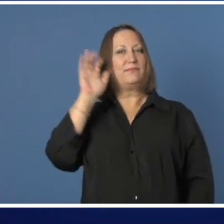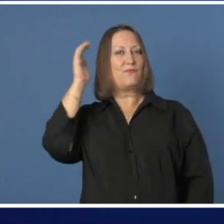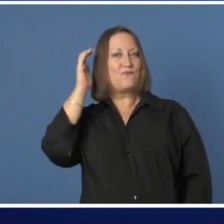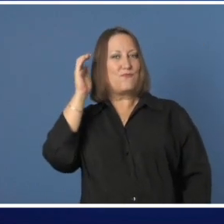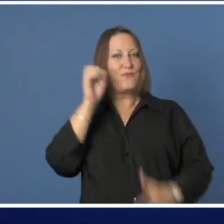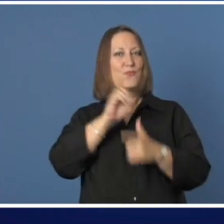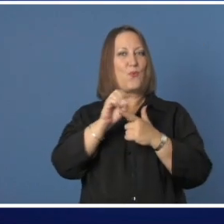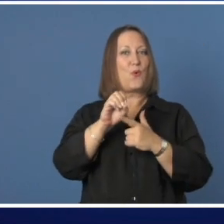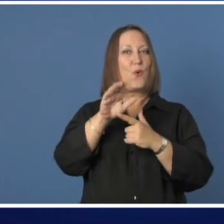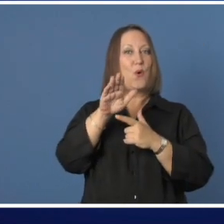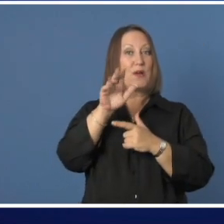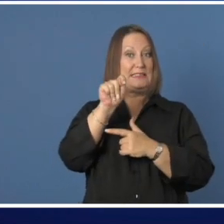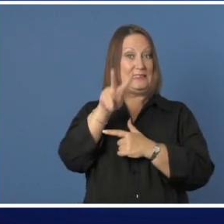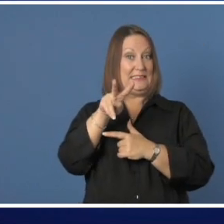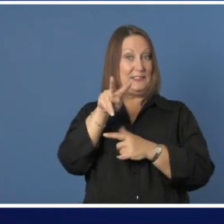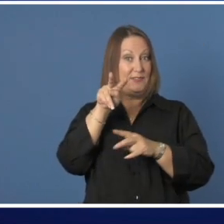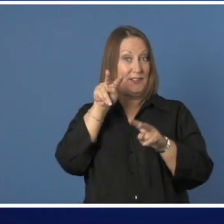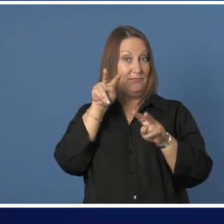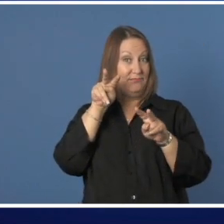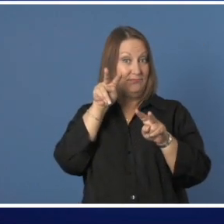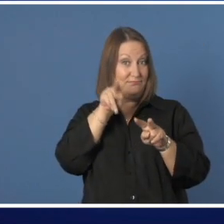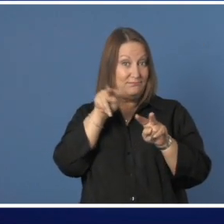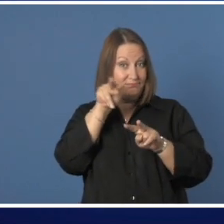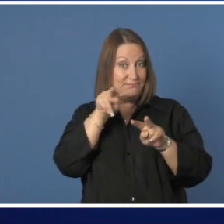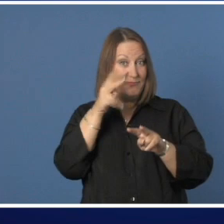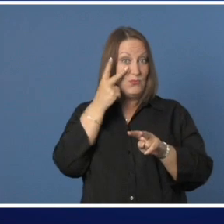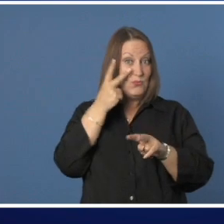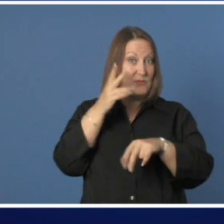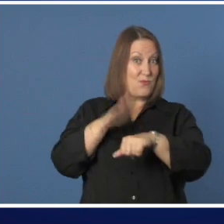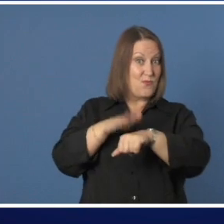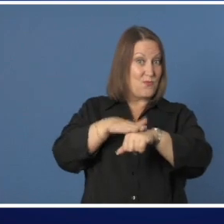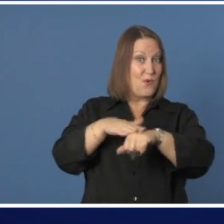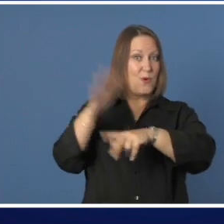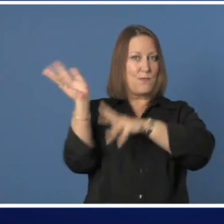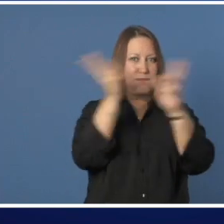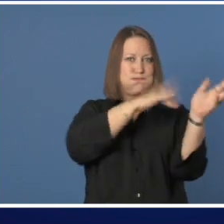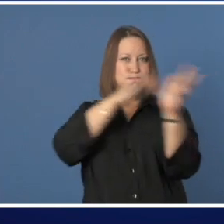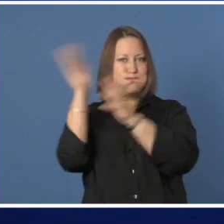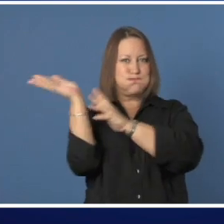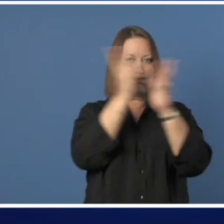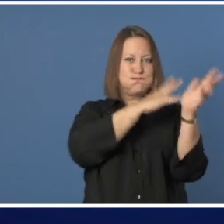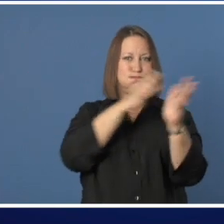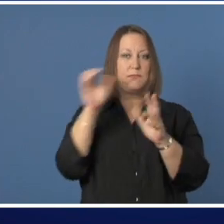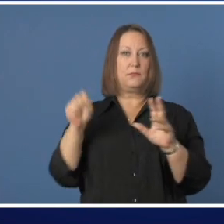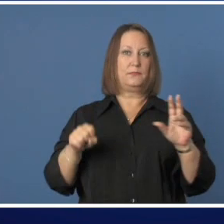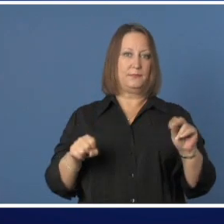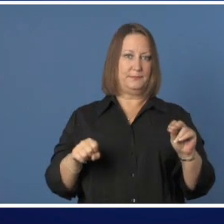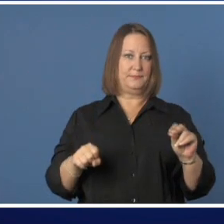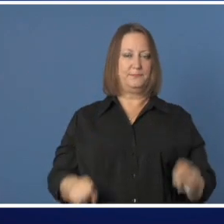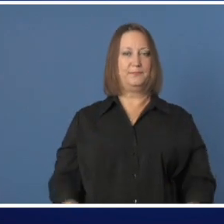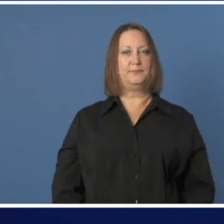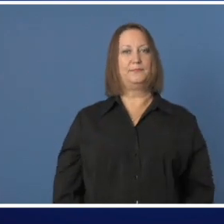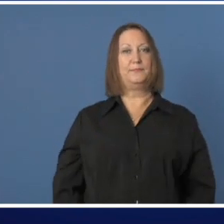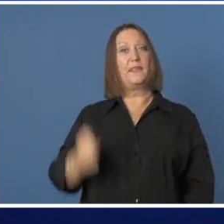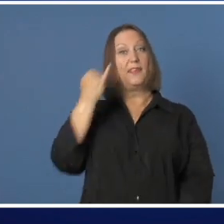Keep radio and/or TV on and monitor for wind advisories.